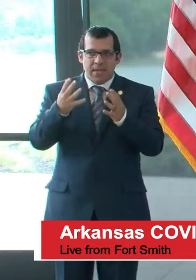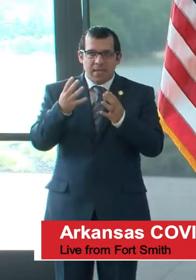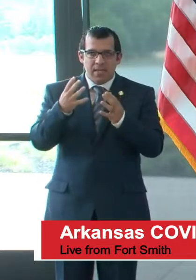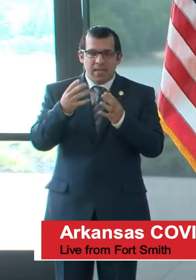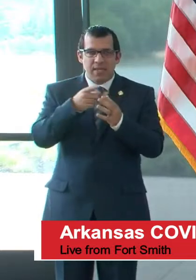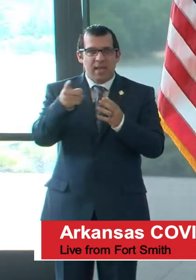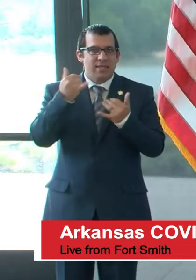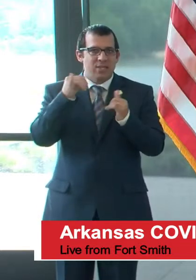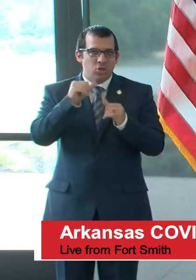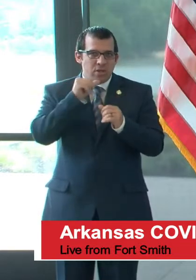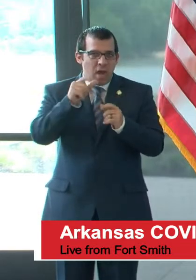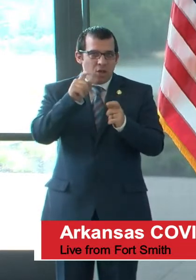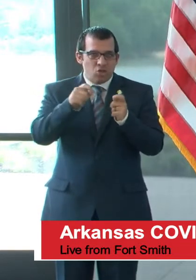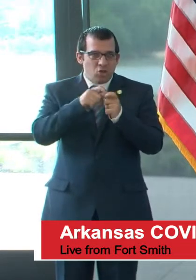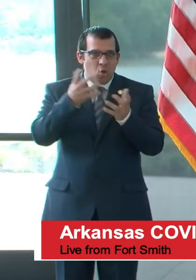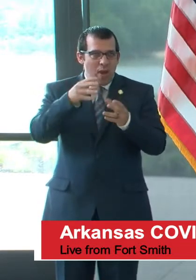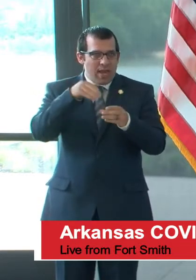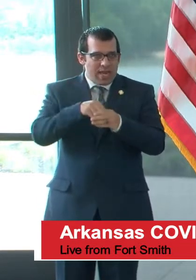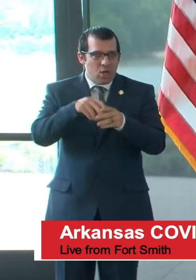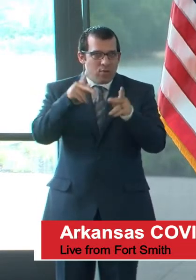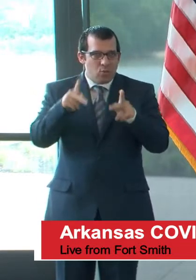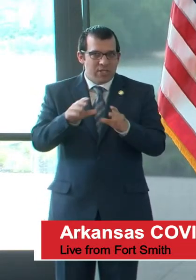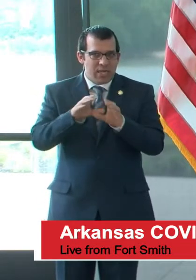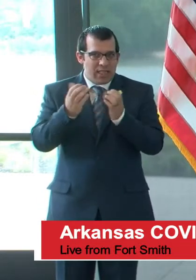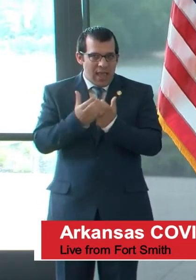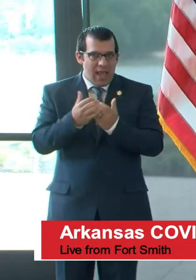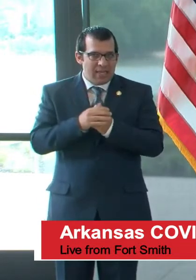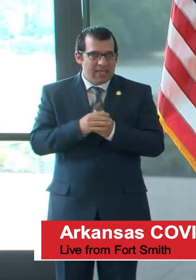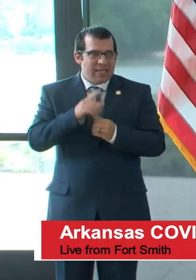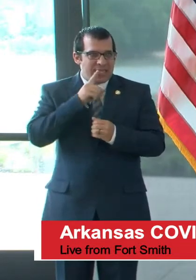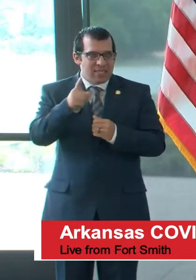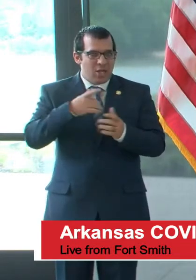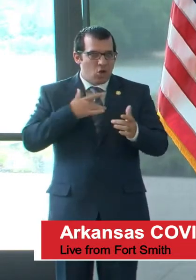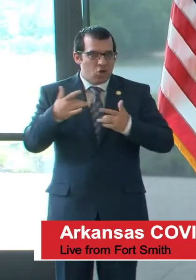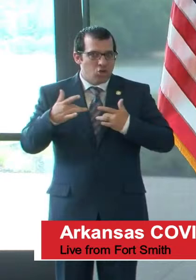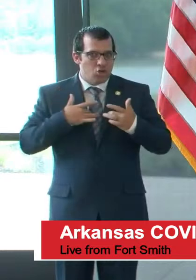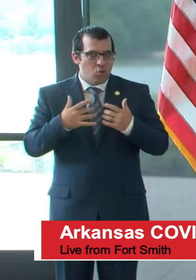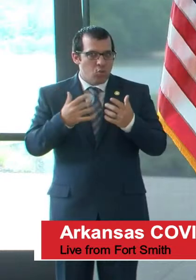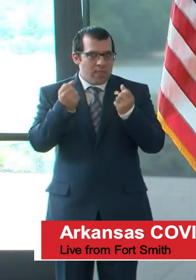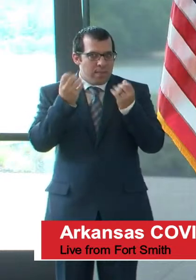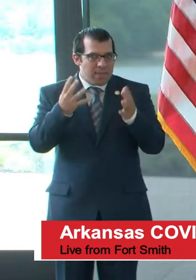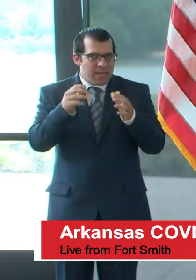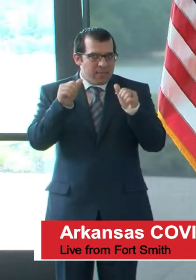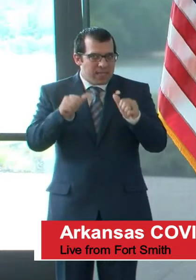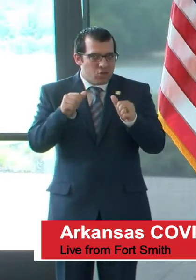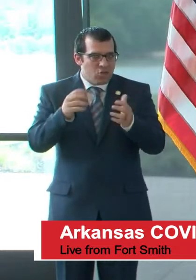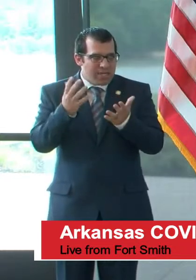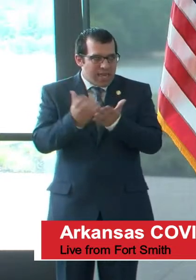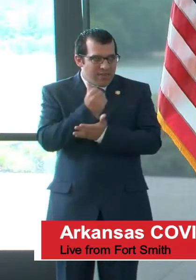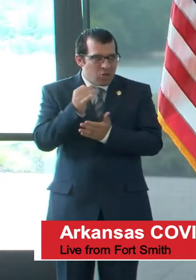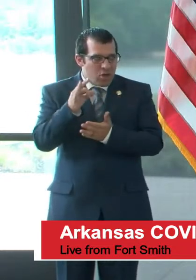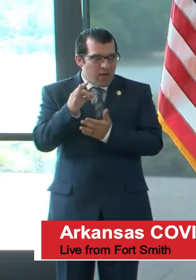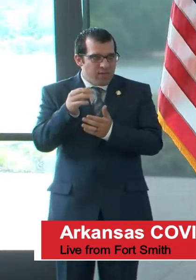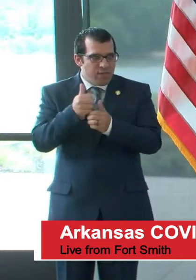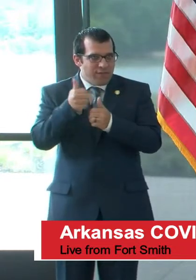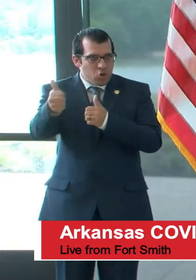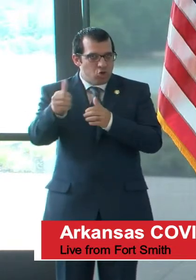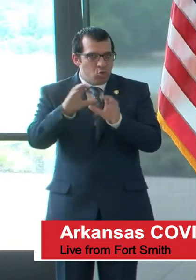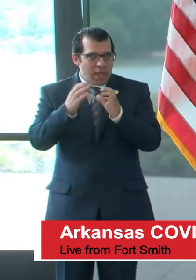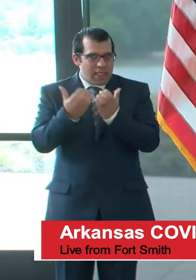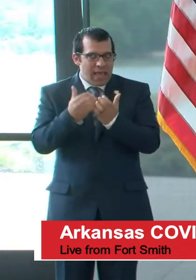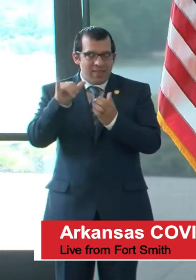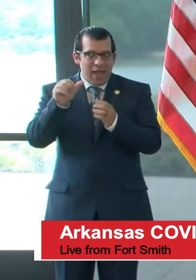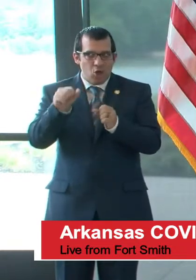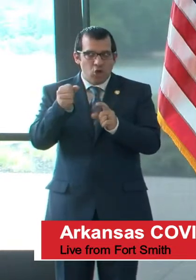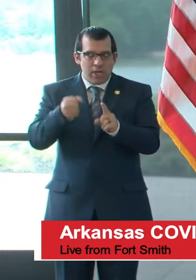districts, it's still not certain what in-person classes will look like. Is there concern with many potentially taking advantage of virtual classes that